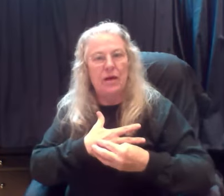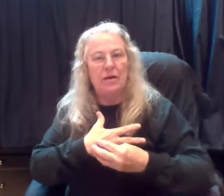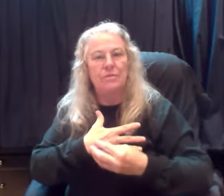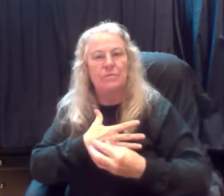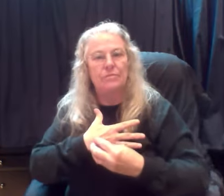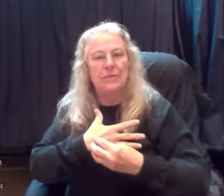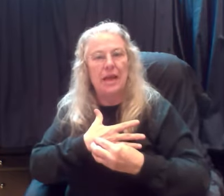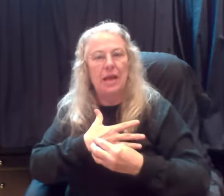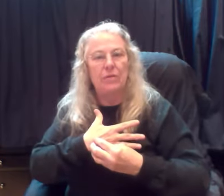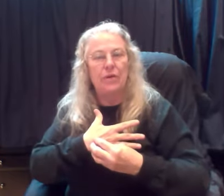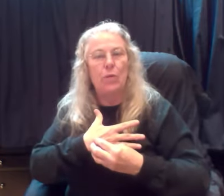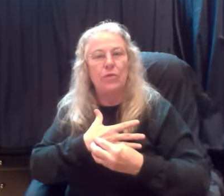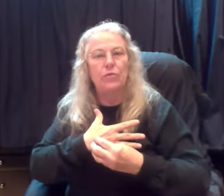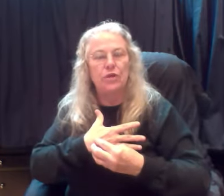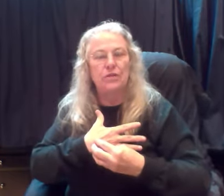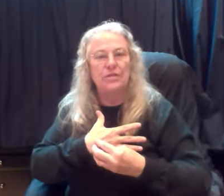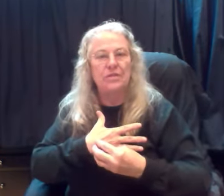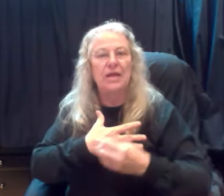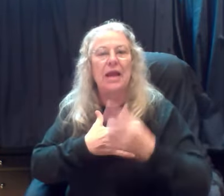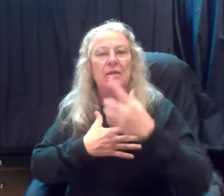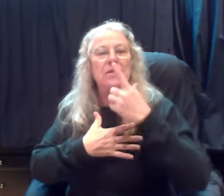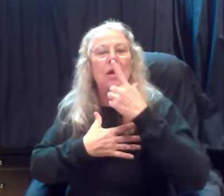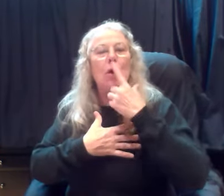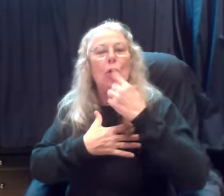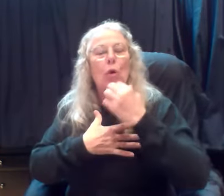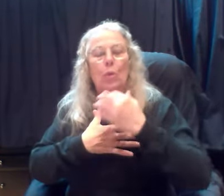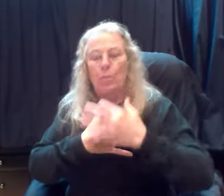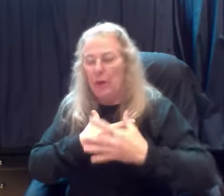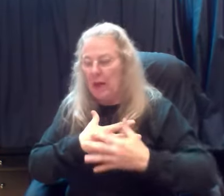nail that went through Jesus' hands. Blood.